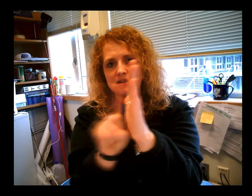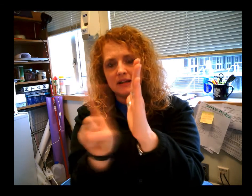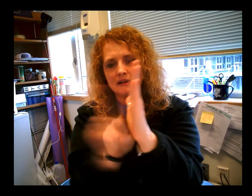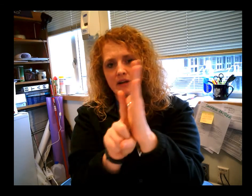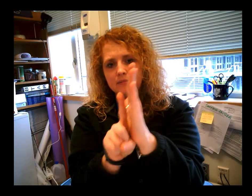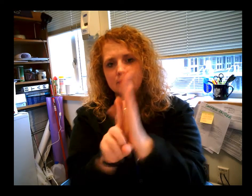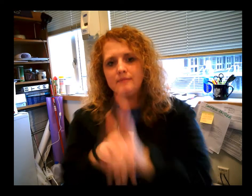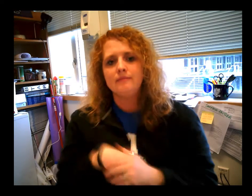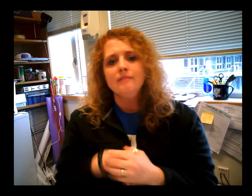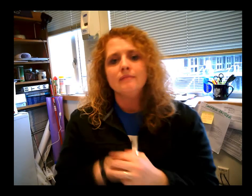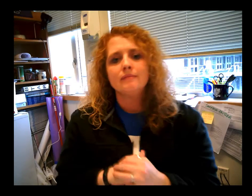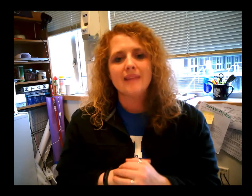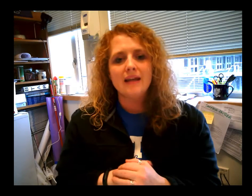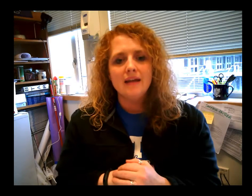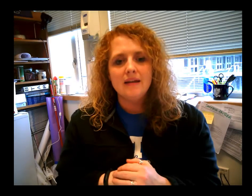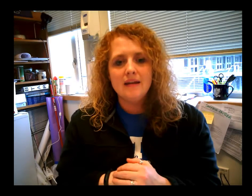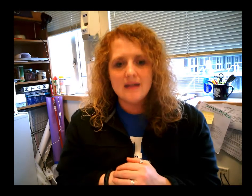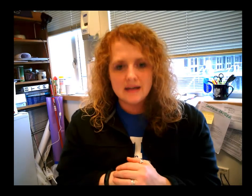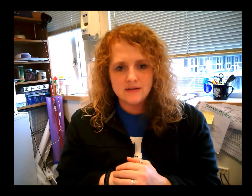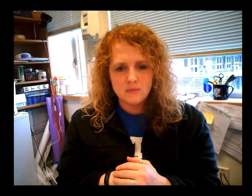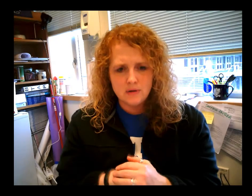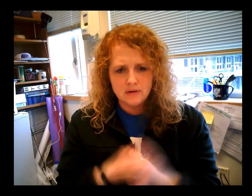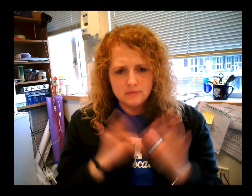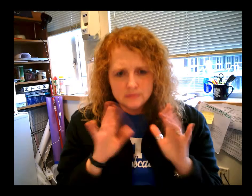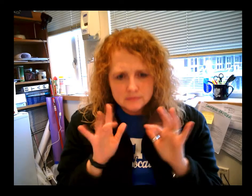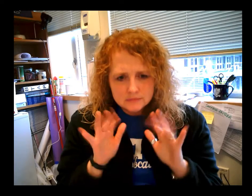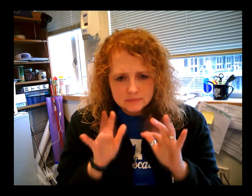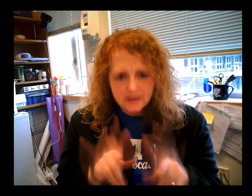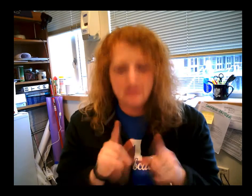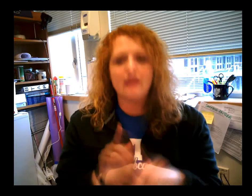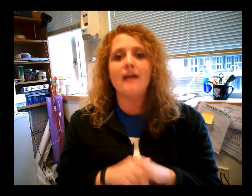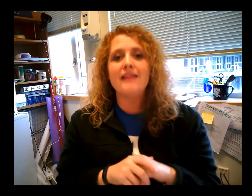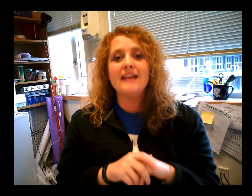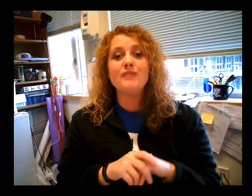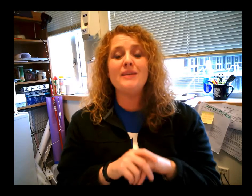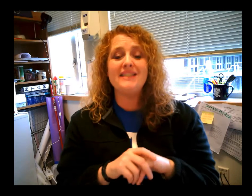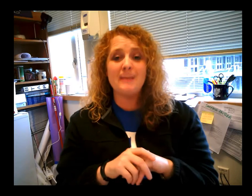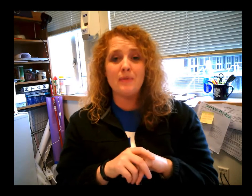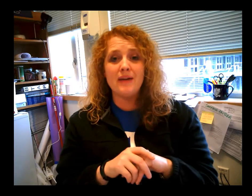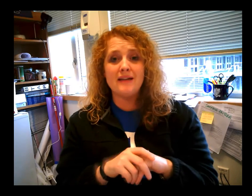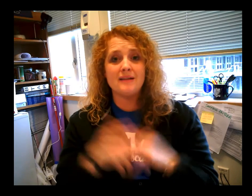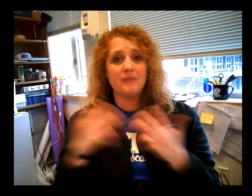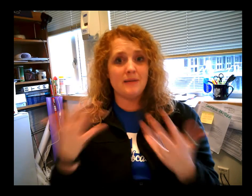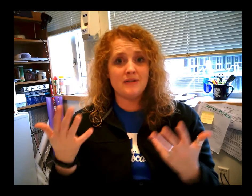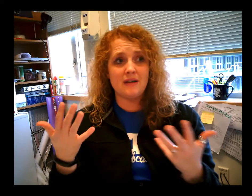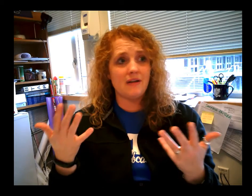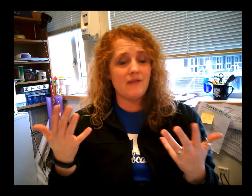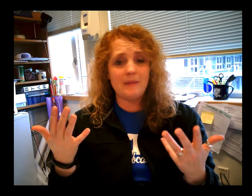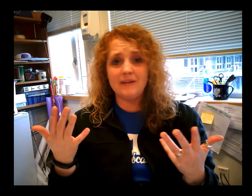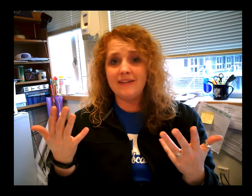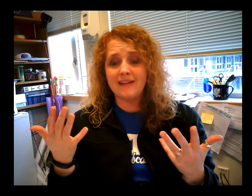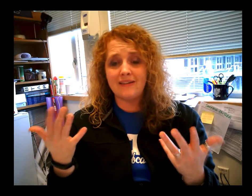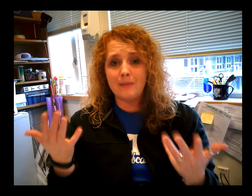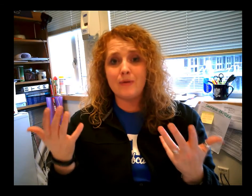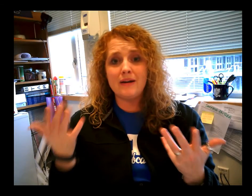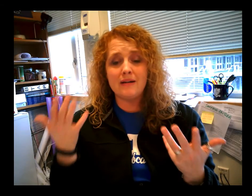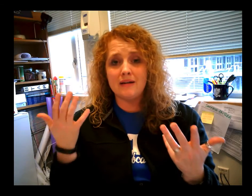that. The next one, the next one is separate. Sometimes families get separated in